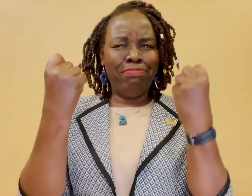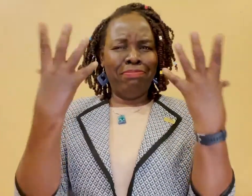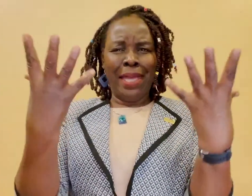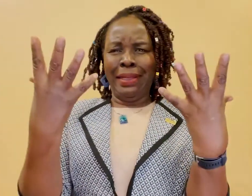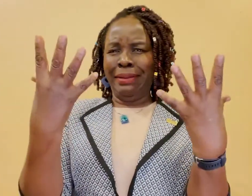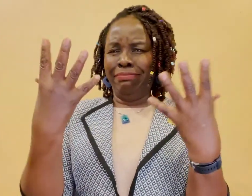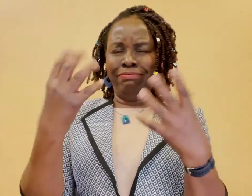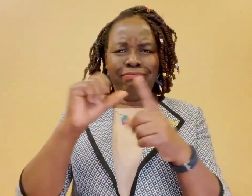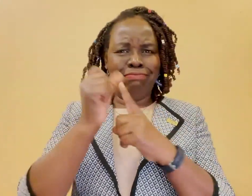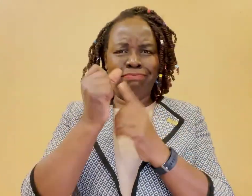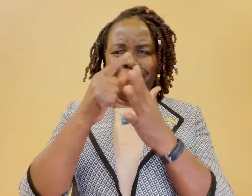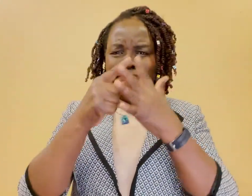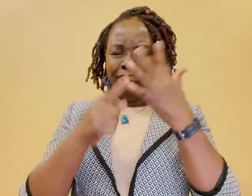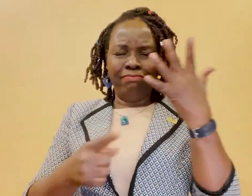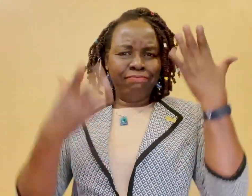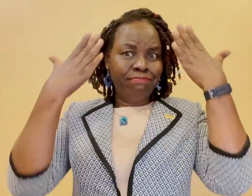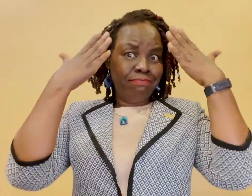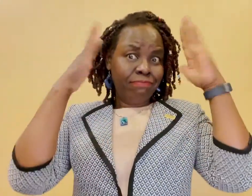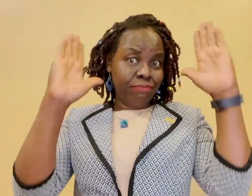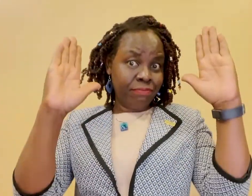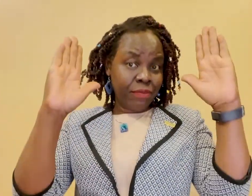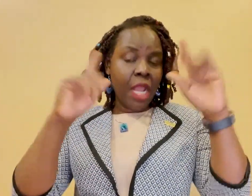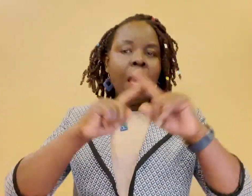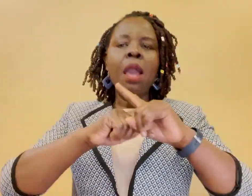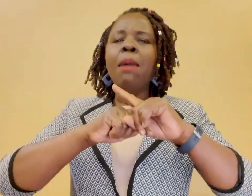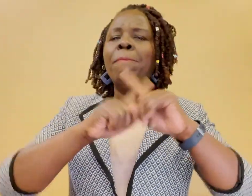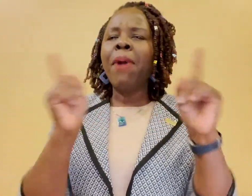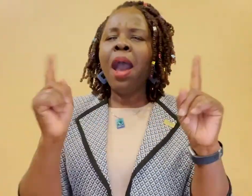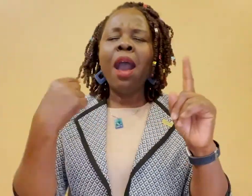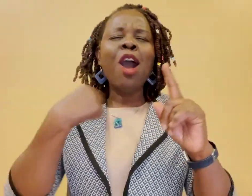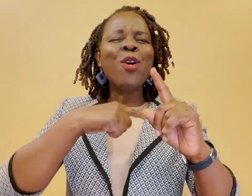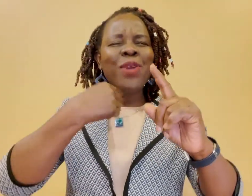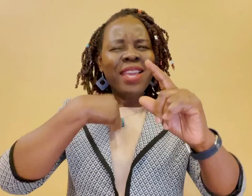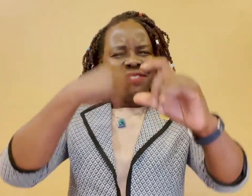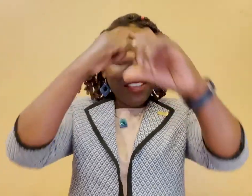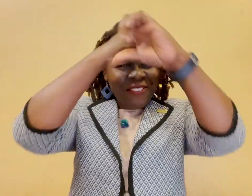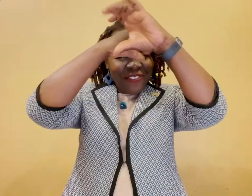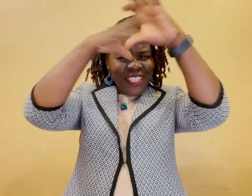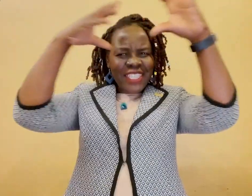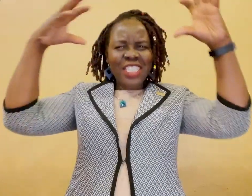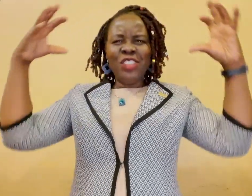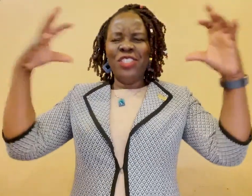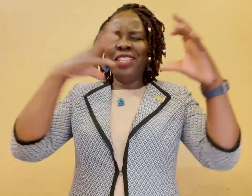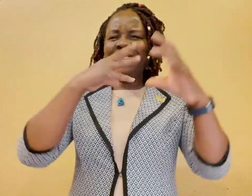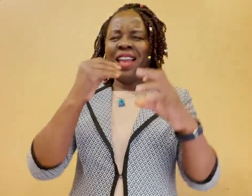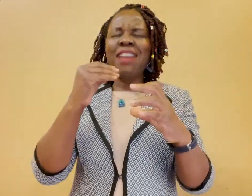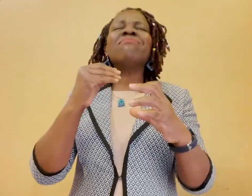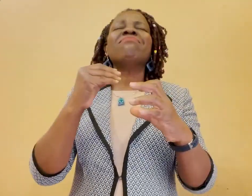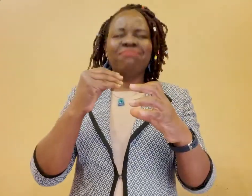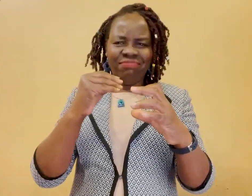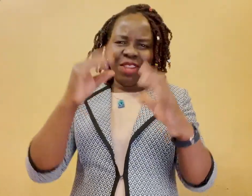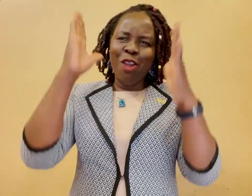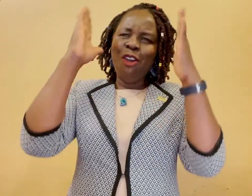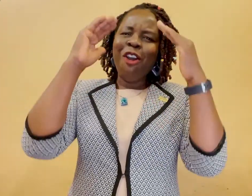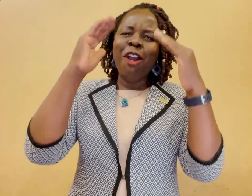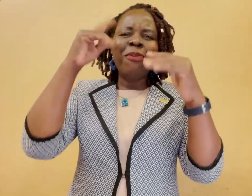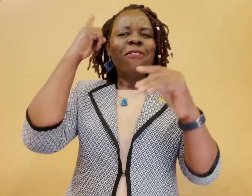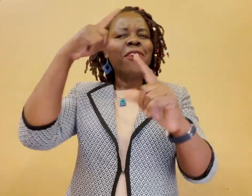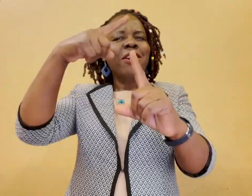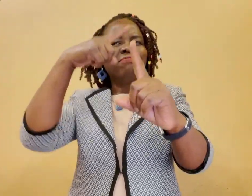entire world is going to look like. And there are many situations that we don't know, but we have a vision, and we are hoping